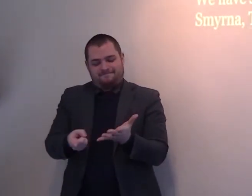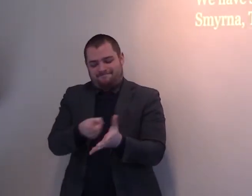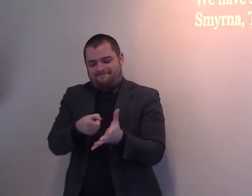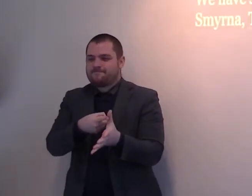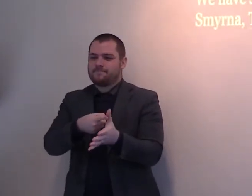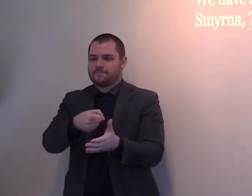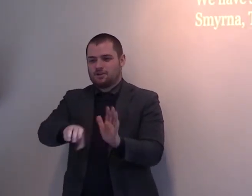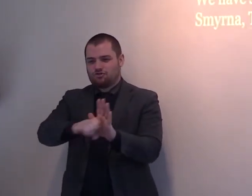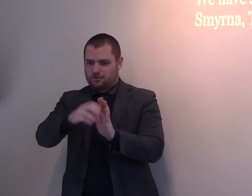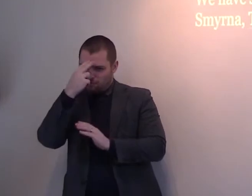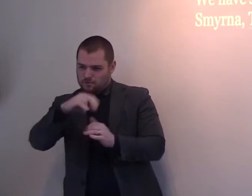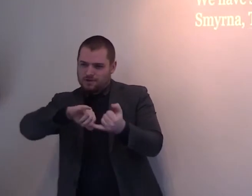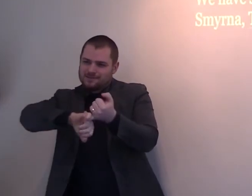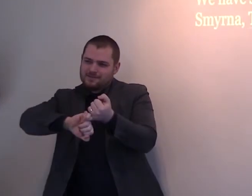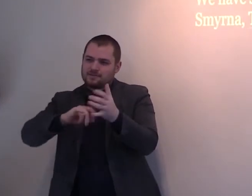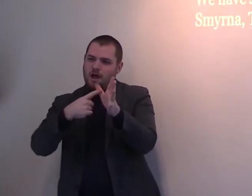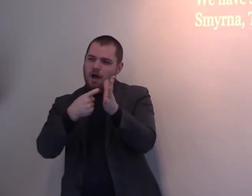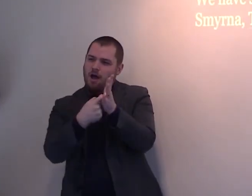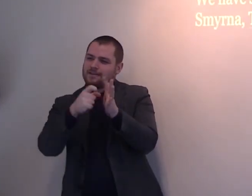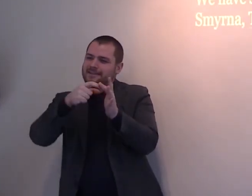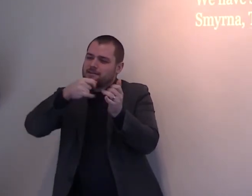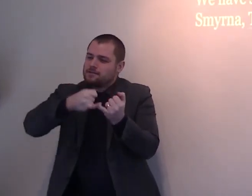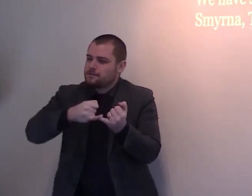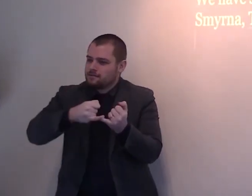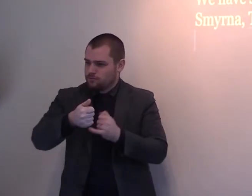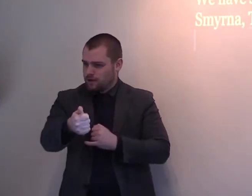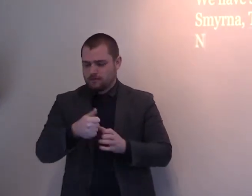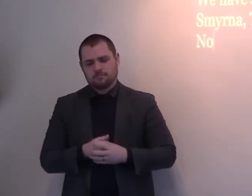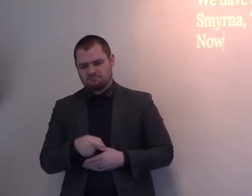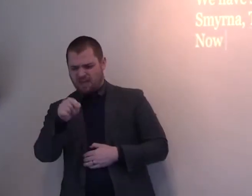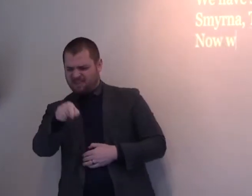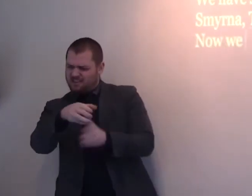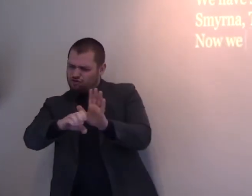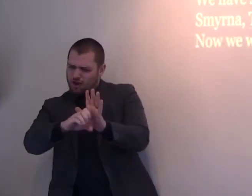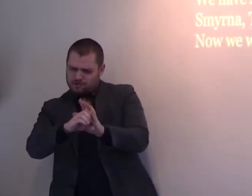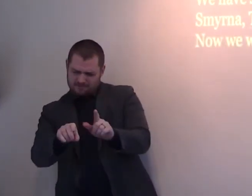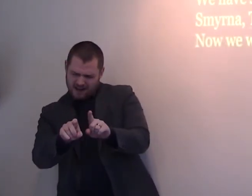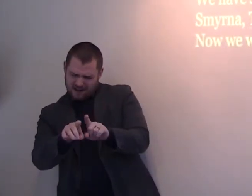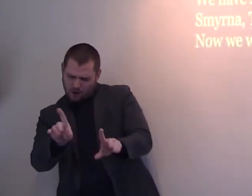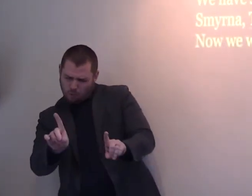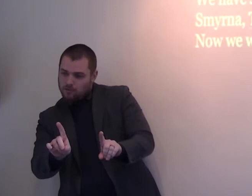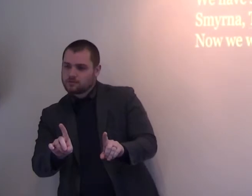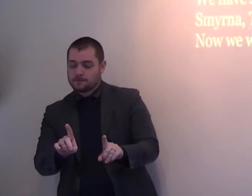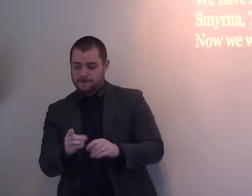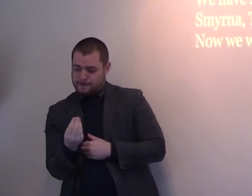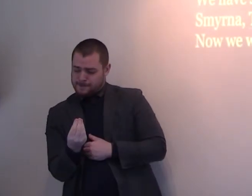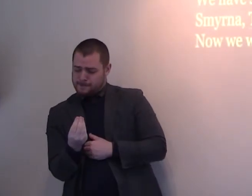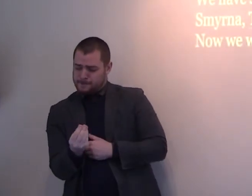that's the title, that's the subject, the Moribund Church. Not yet lifeless, but